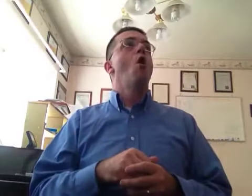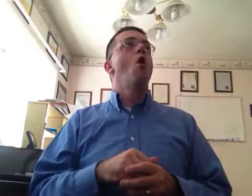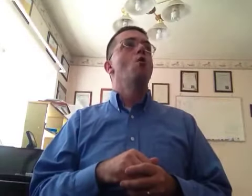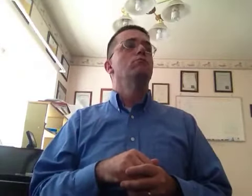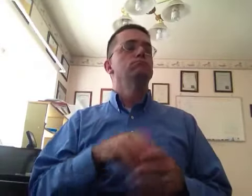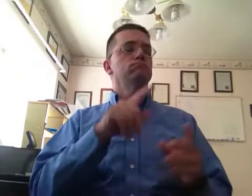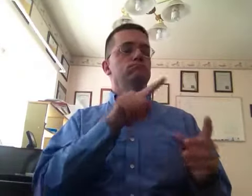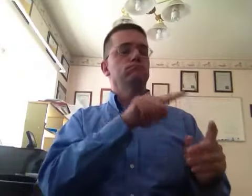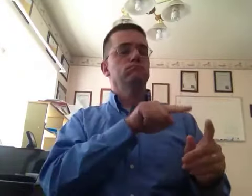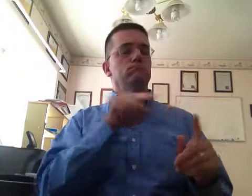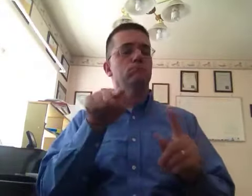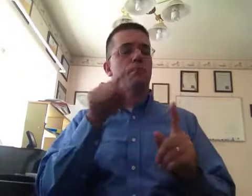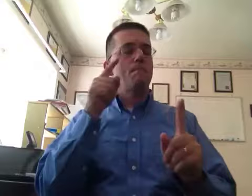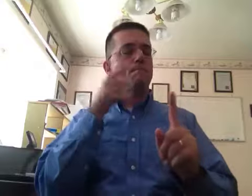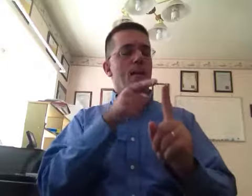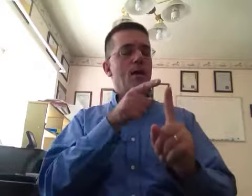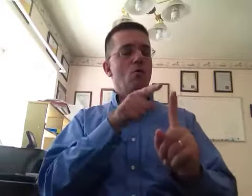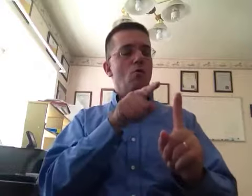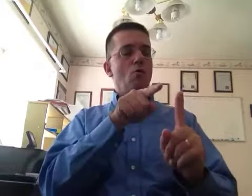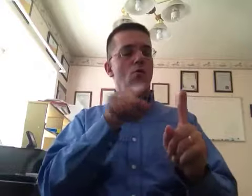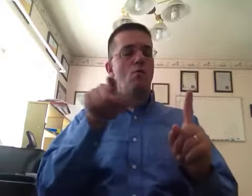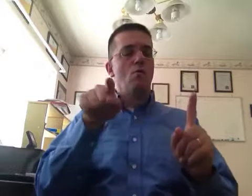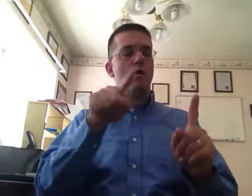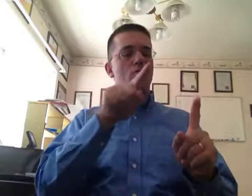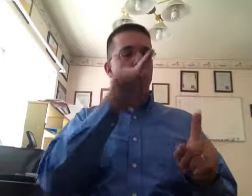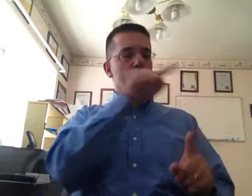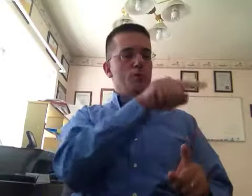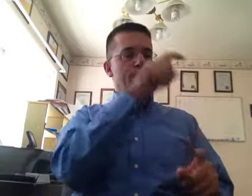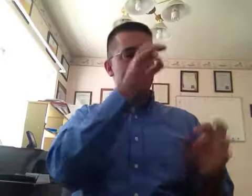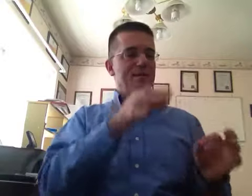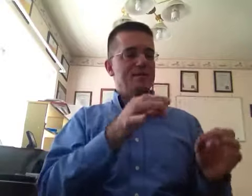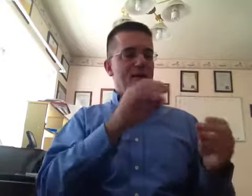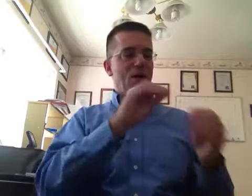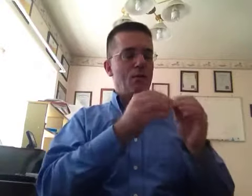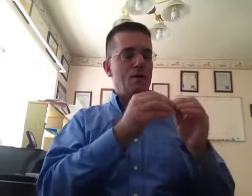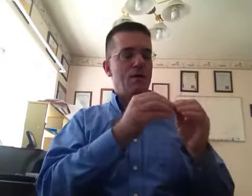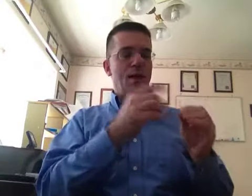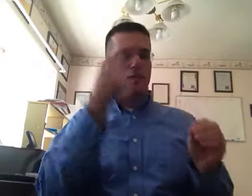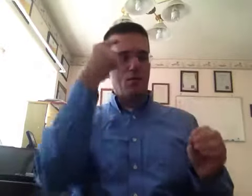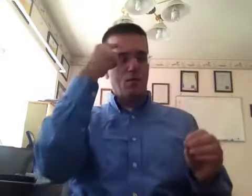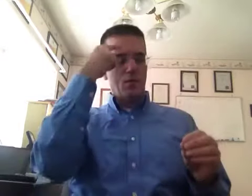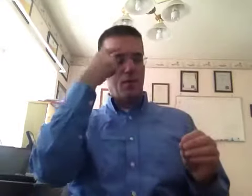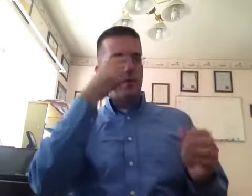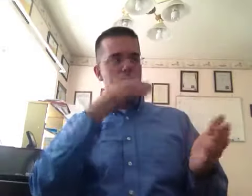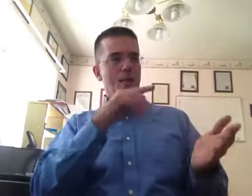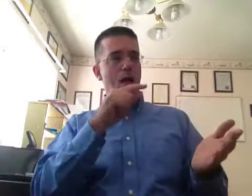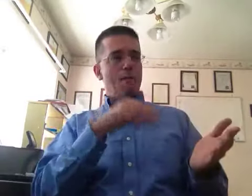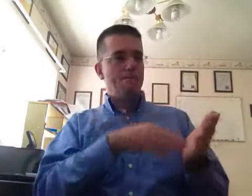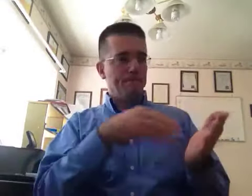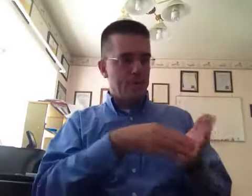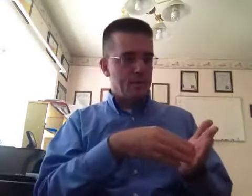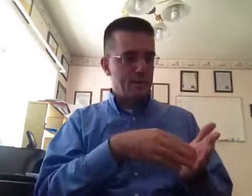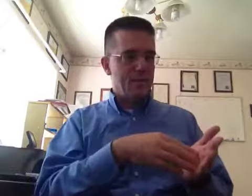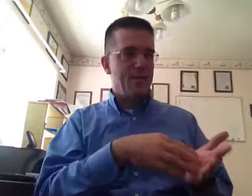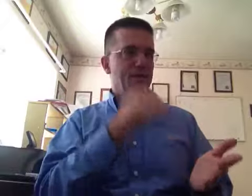off that house at some number. And I don't think that number's $1 million if I'm you. Now, I guess it kind of enters in, if you want to try to do math